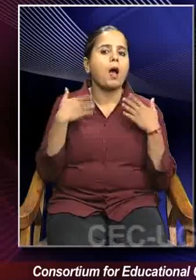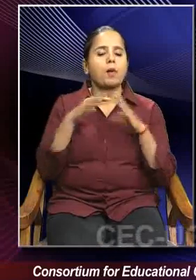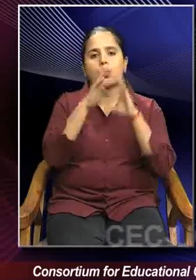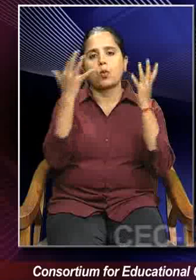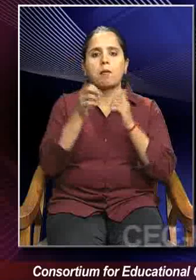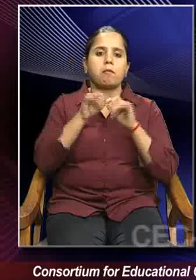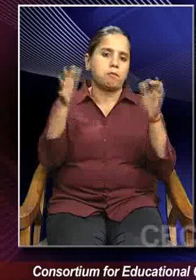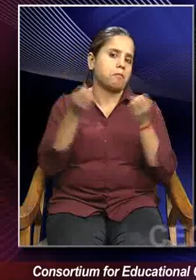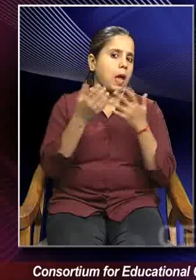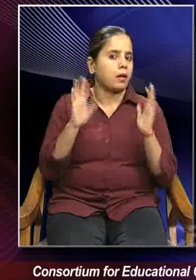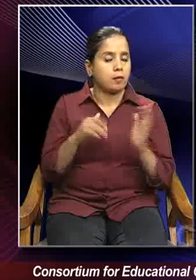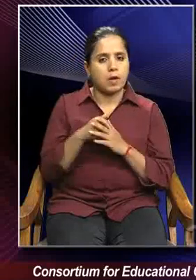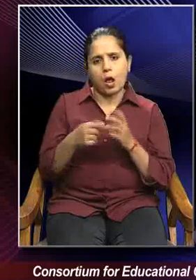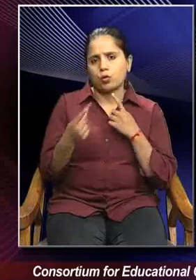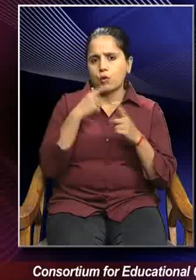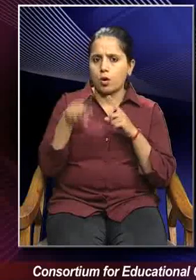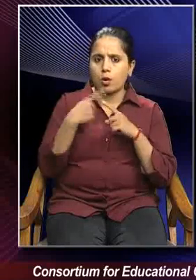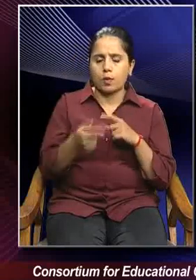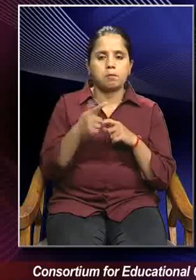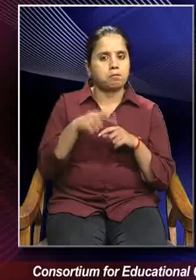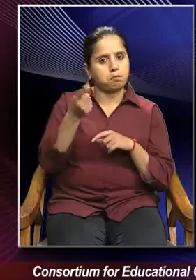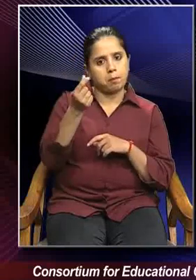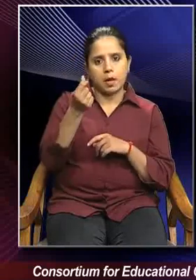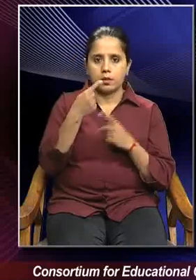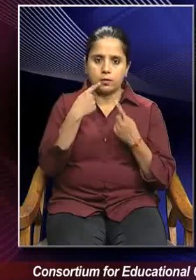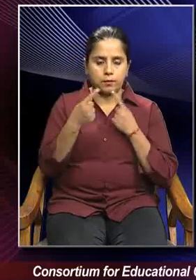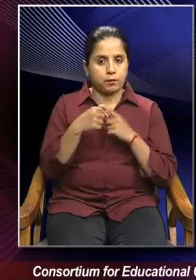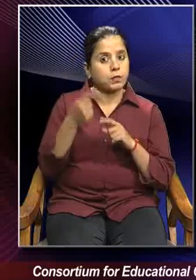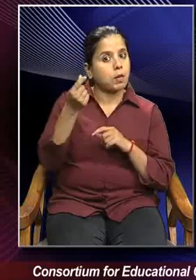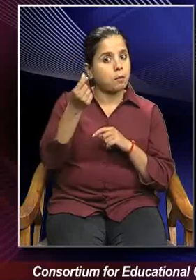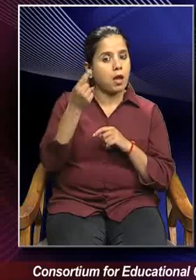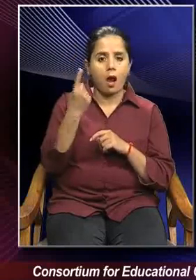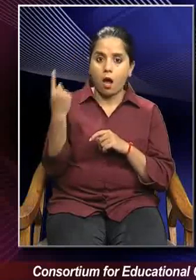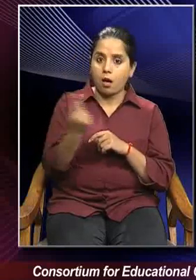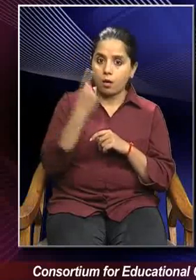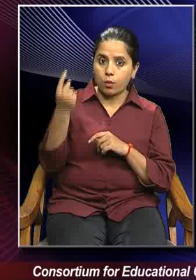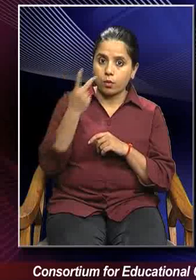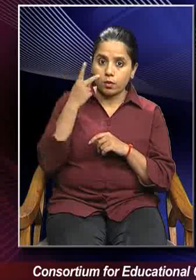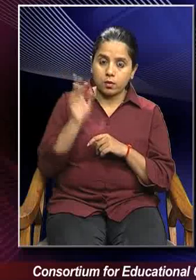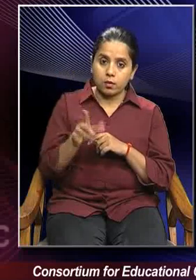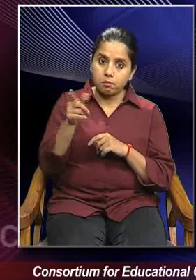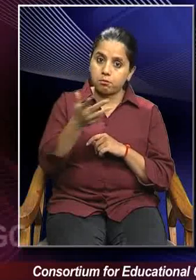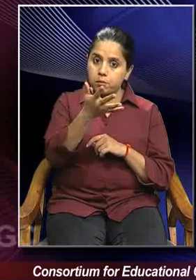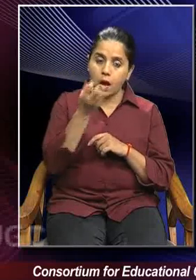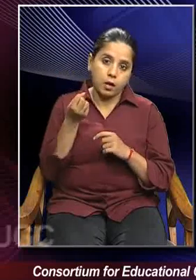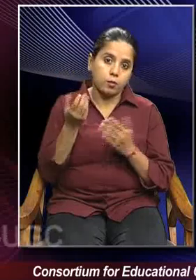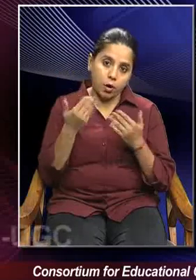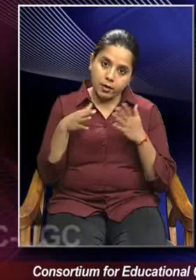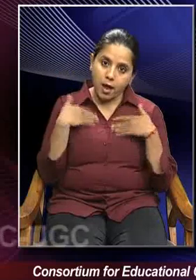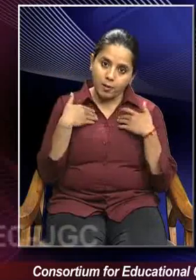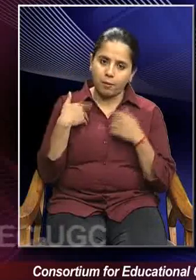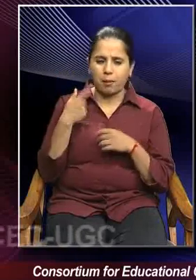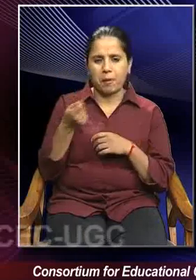worldwide. So we talk about money. Money alone cannot buy